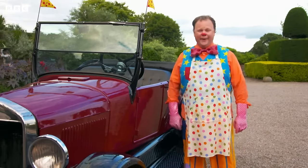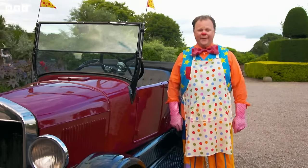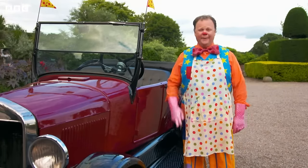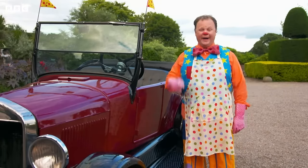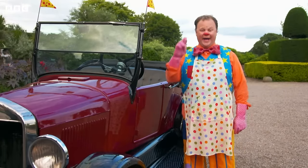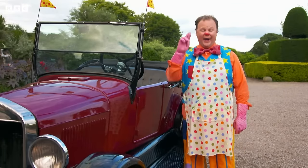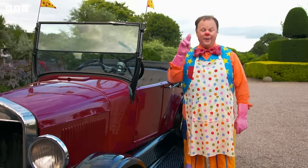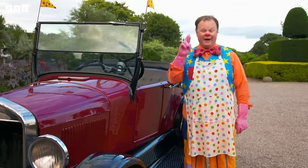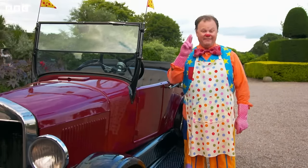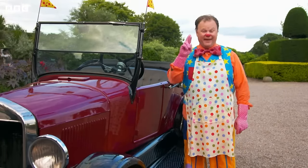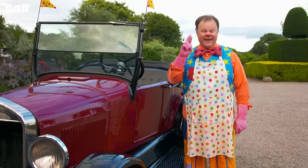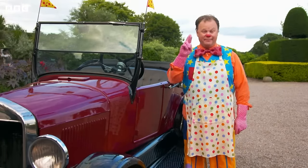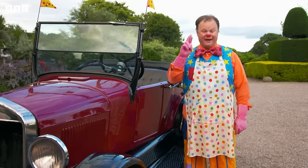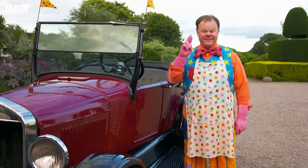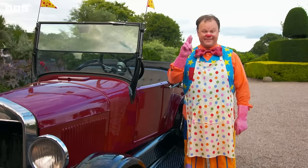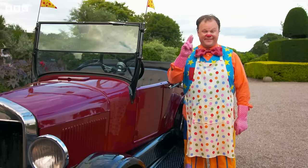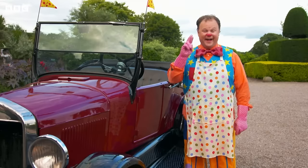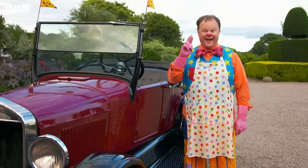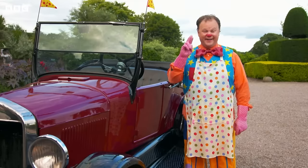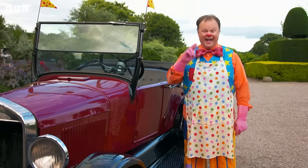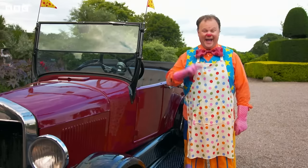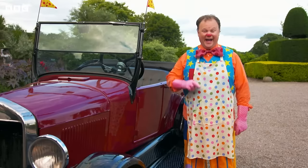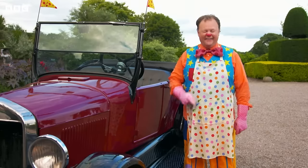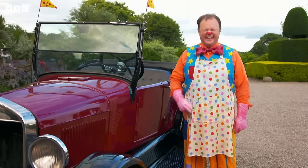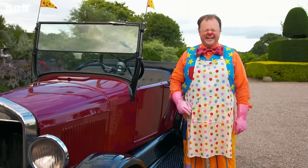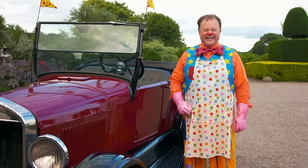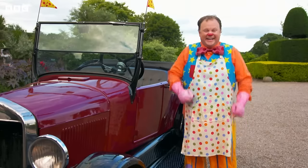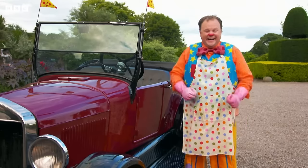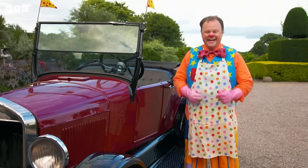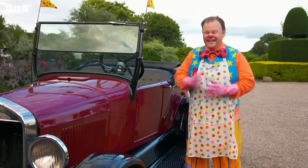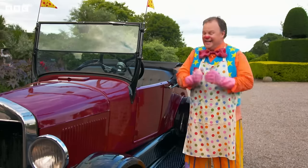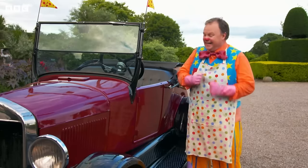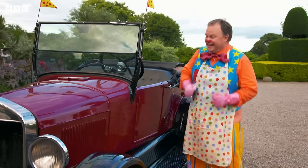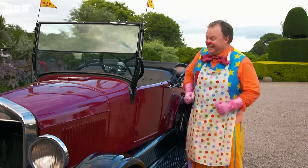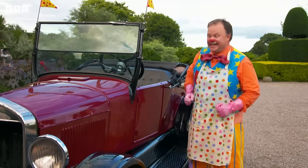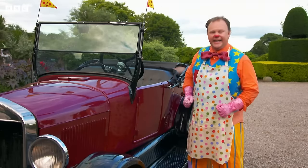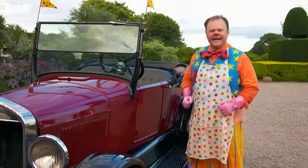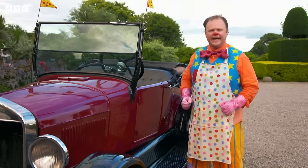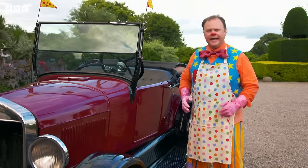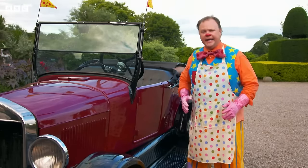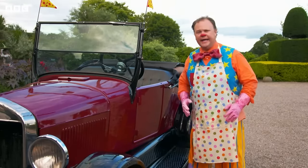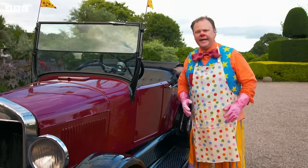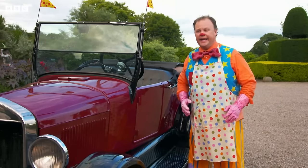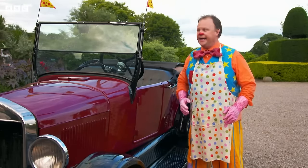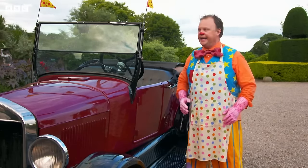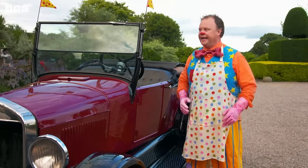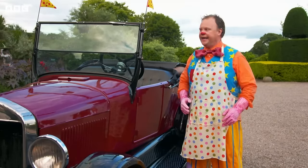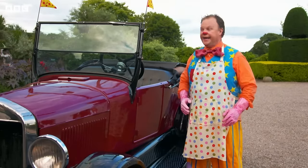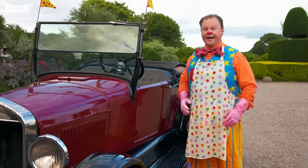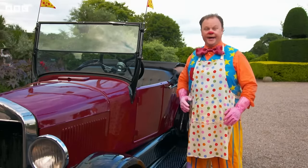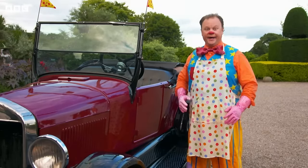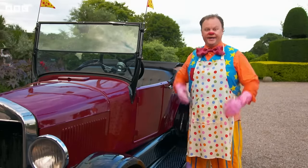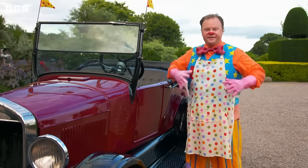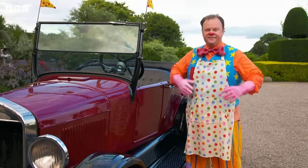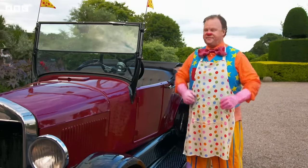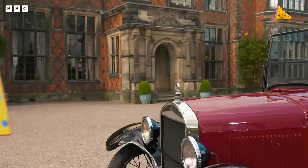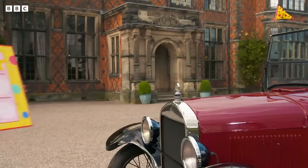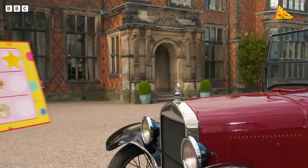Woohoo! Oh, I hope I've earned my star now. Well, it's time to find out. Lord Tumble's here with